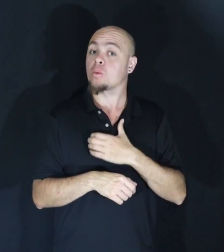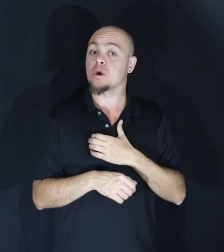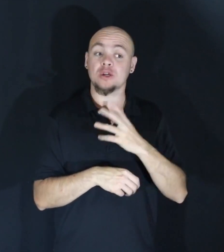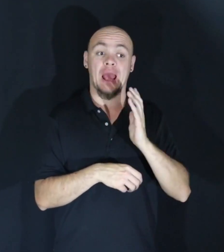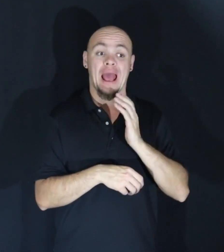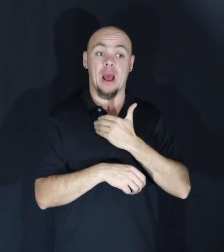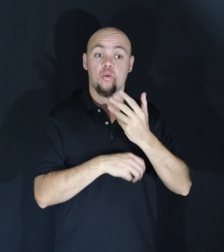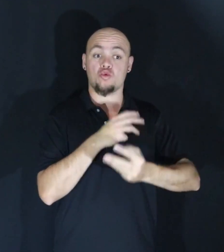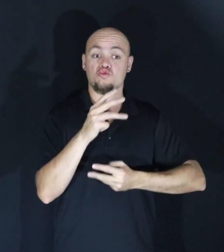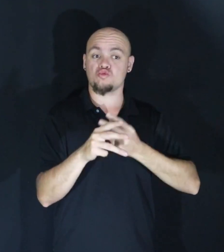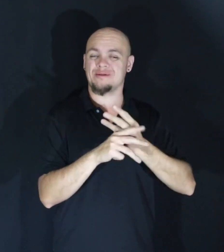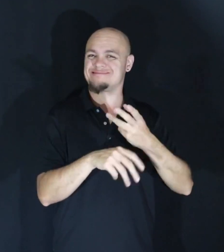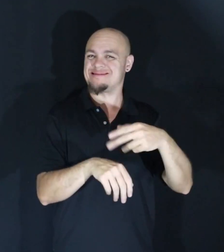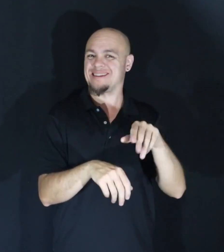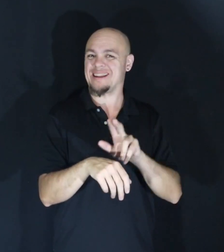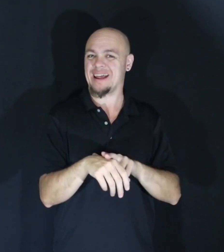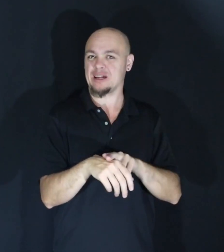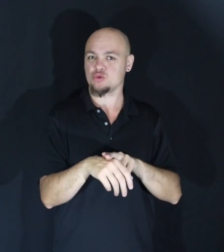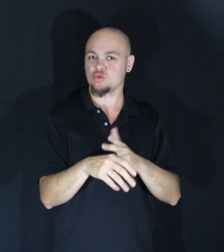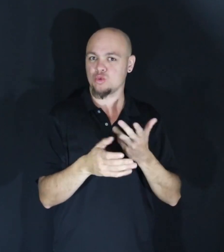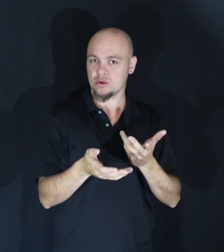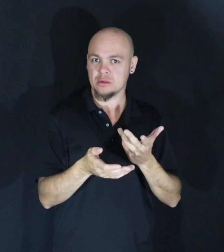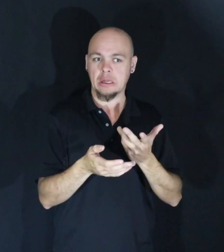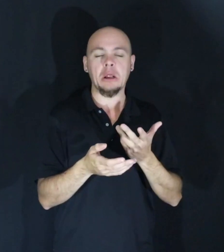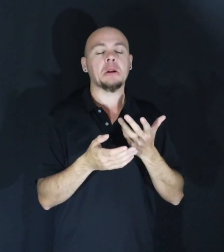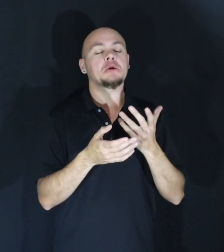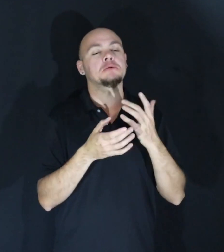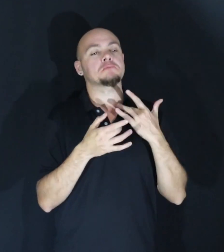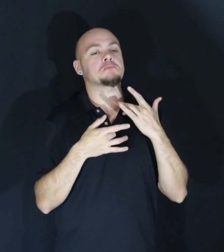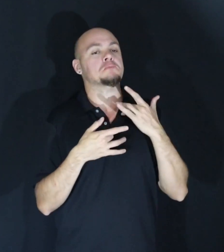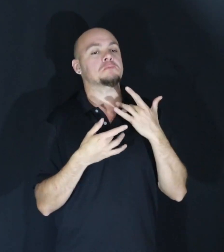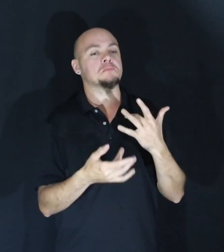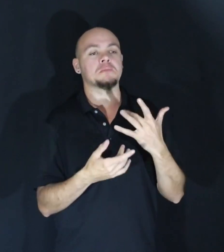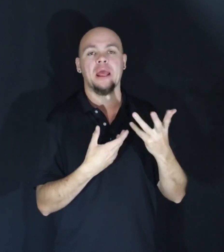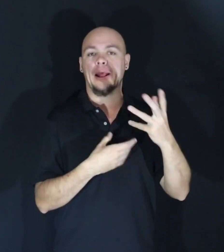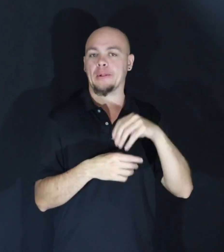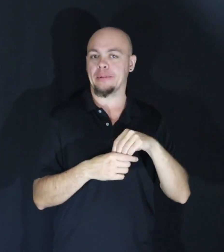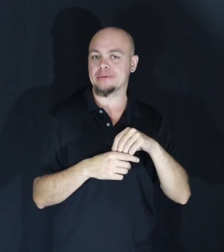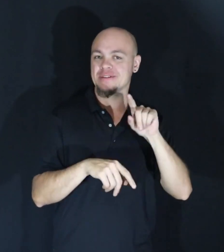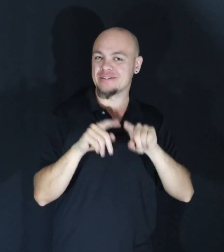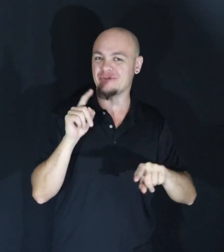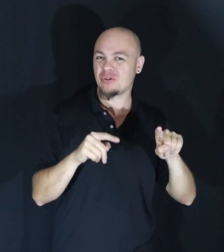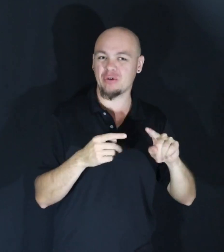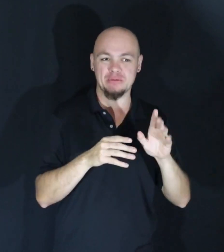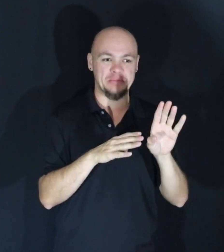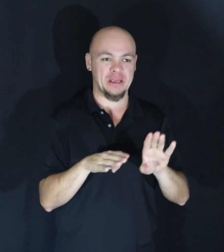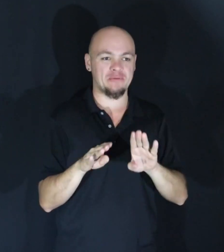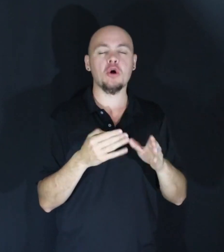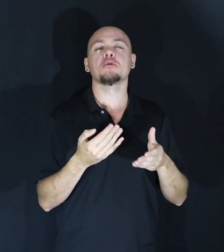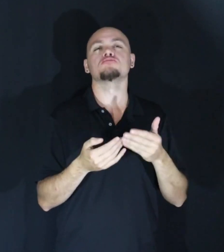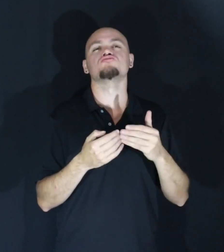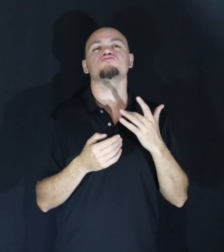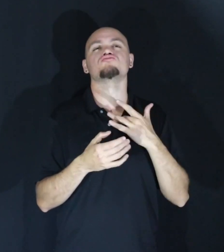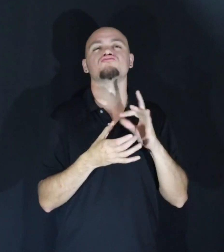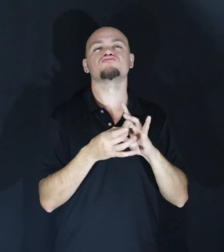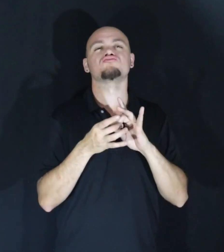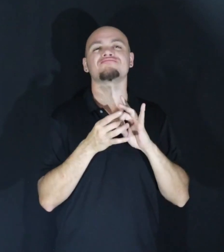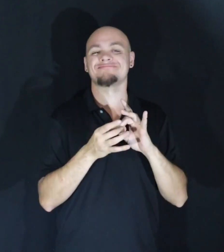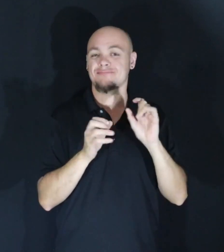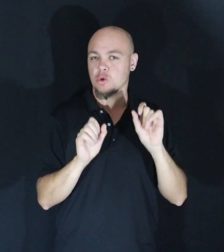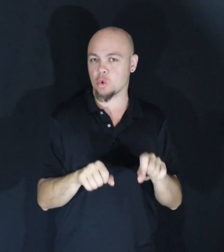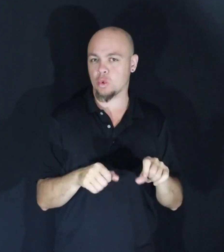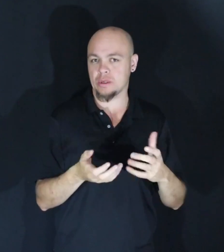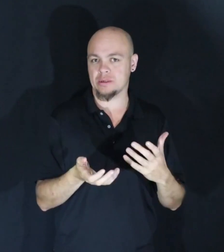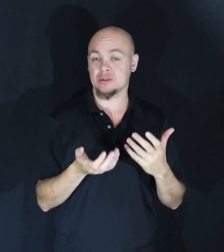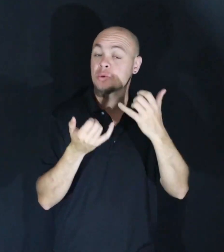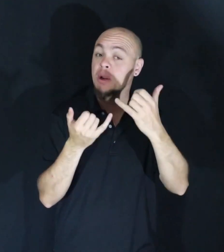in a world that naturally defaulted to inclusive and equitable behaviors, where everyone felt an ease and a sense of belonging.